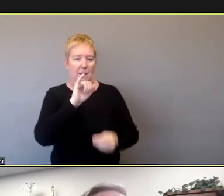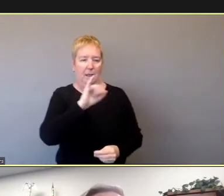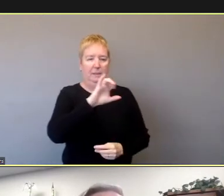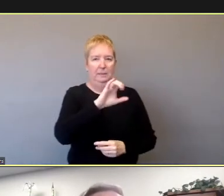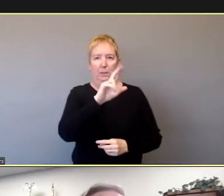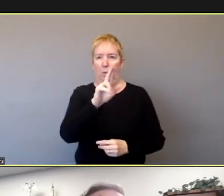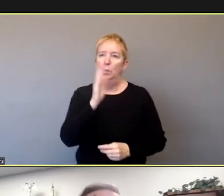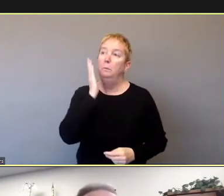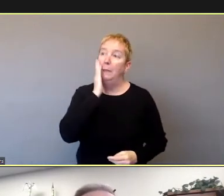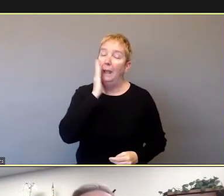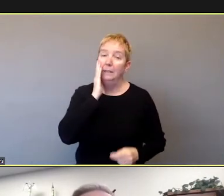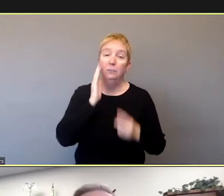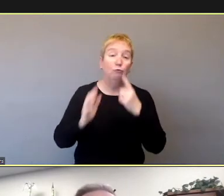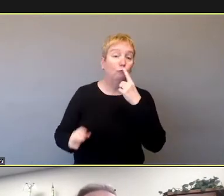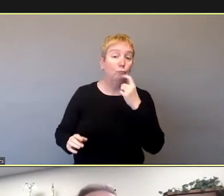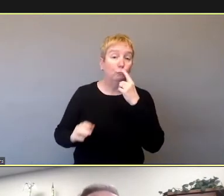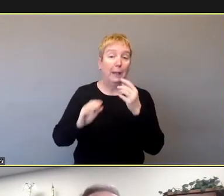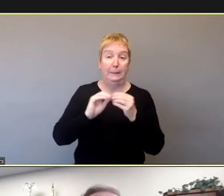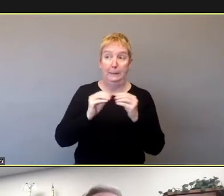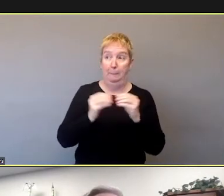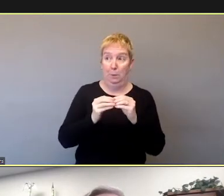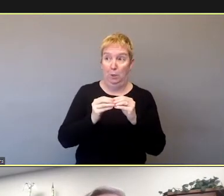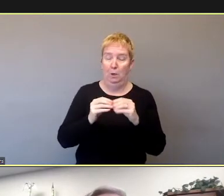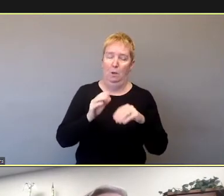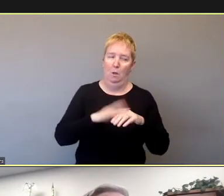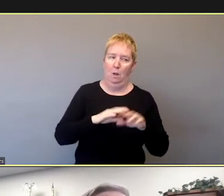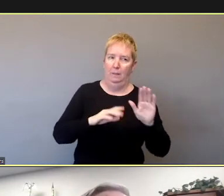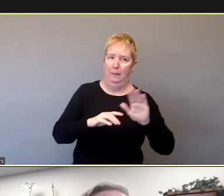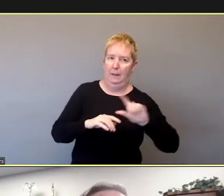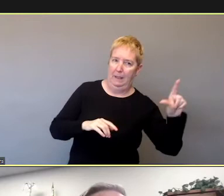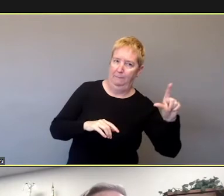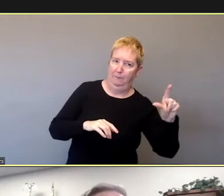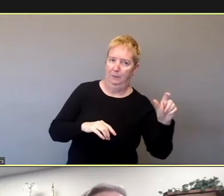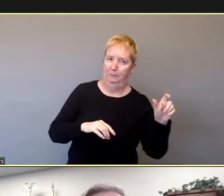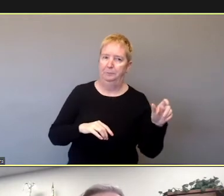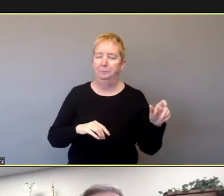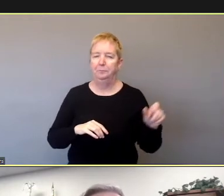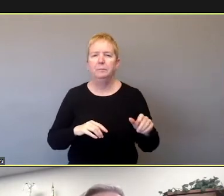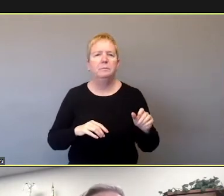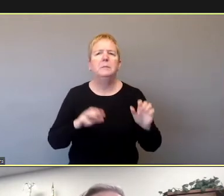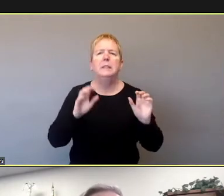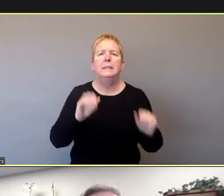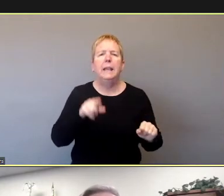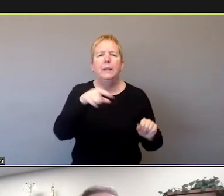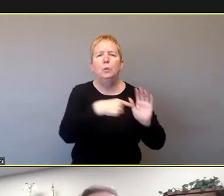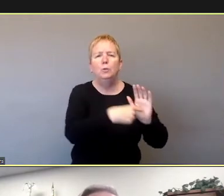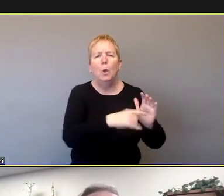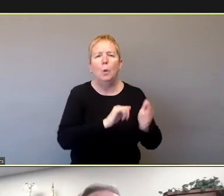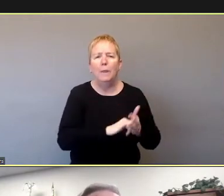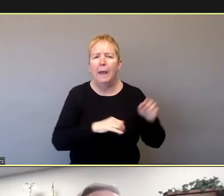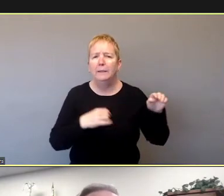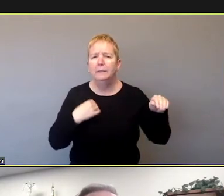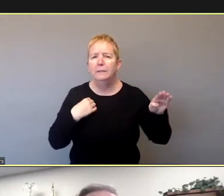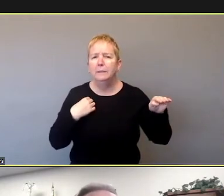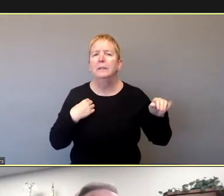beds in red there on the right, on the left side of the slide, Brianna, maybe you can highlight that,